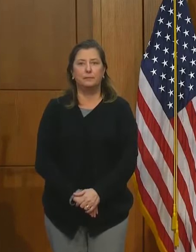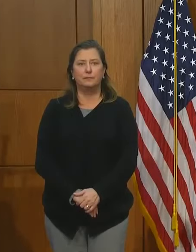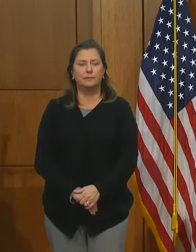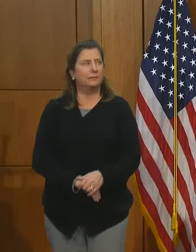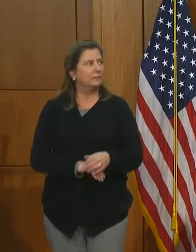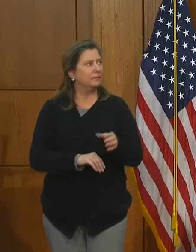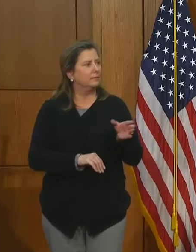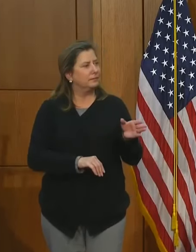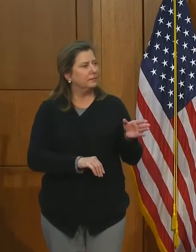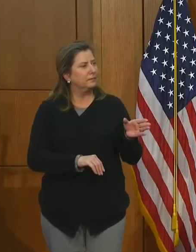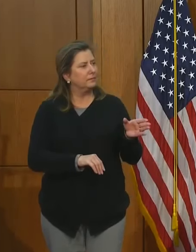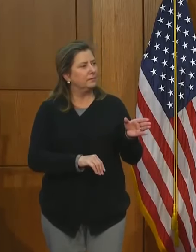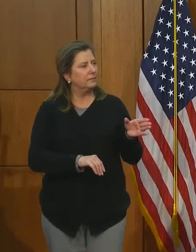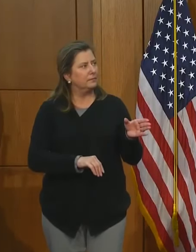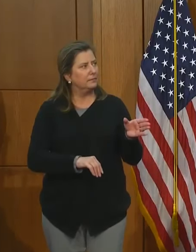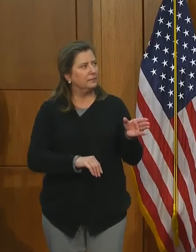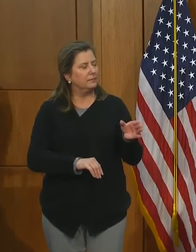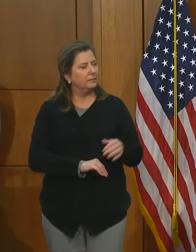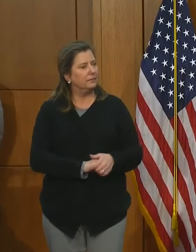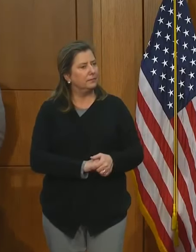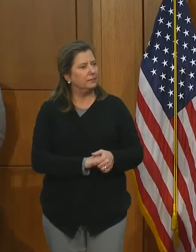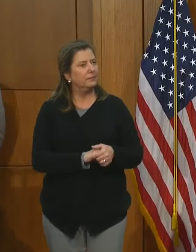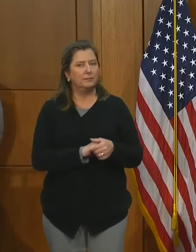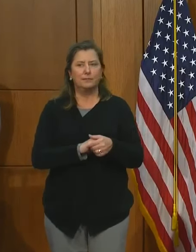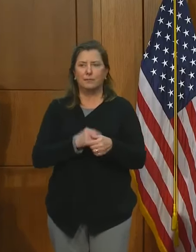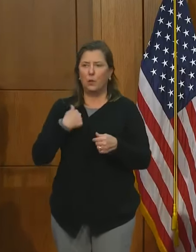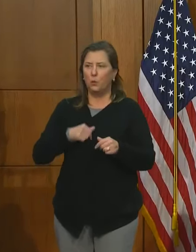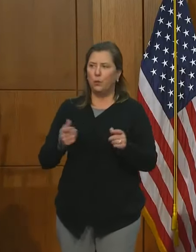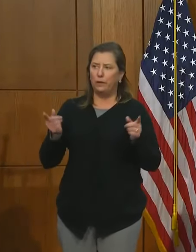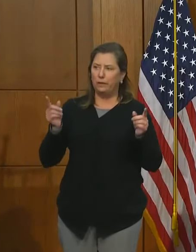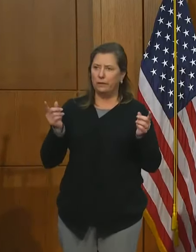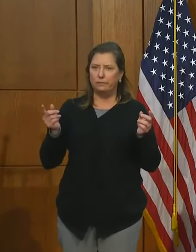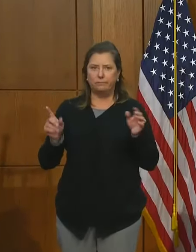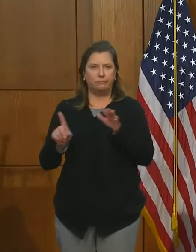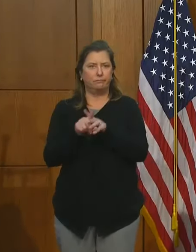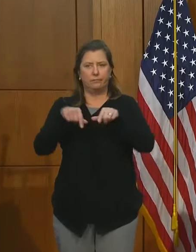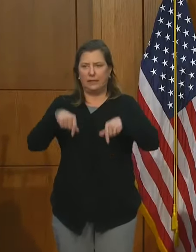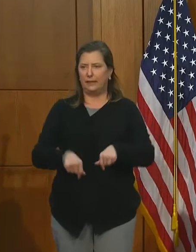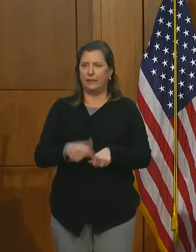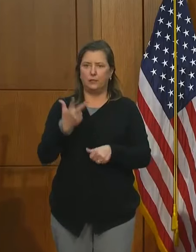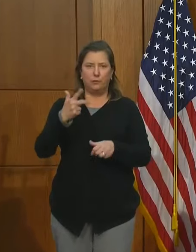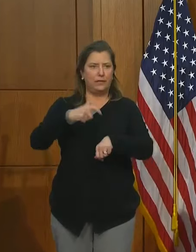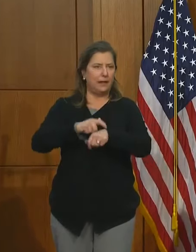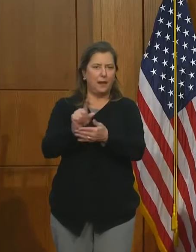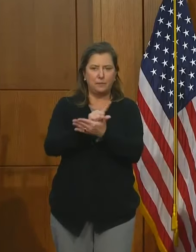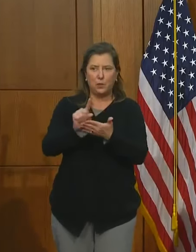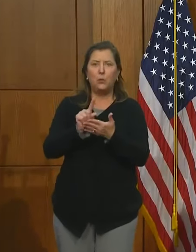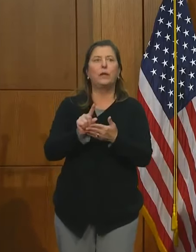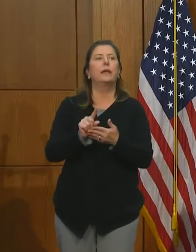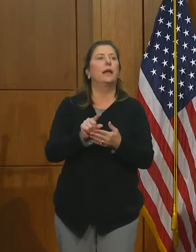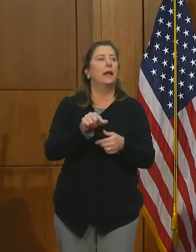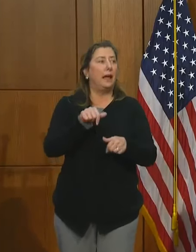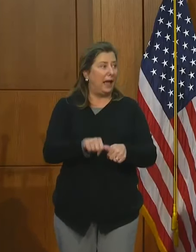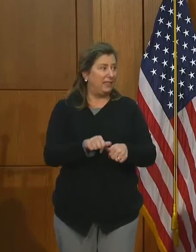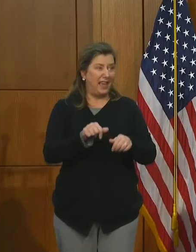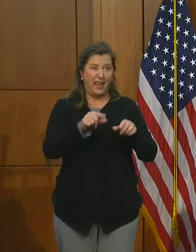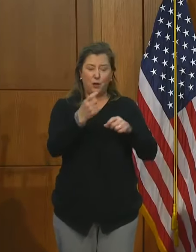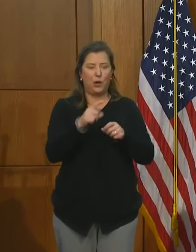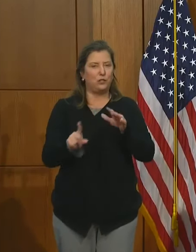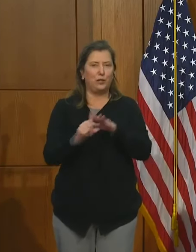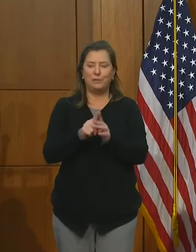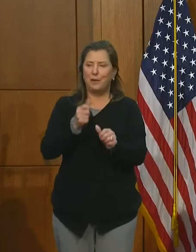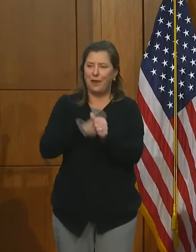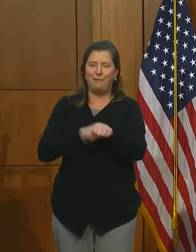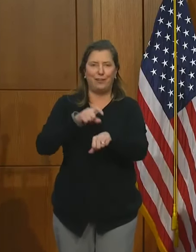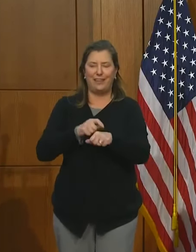Mel, I think it's important. I mean, we do these pressers three times a week, and this question certainly comes up from the press every single time we get